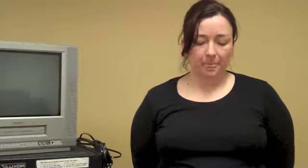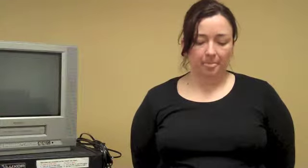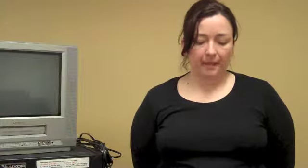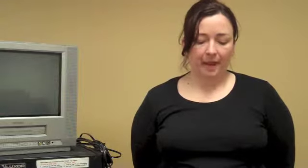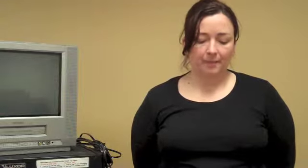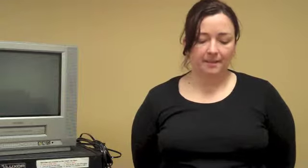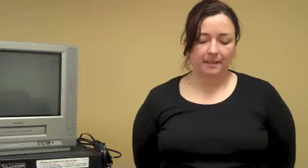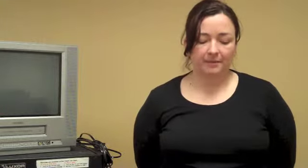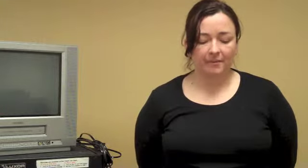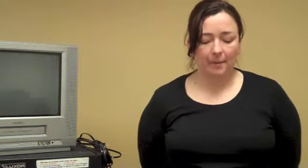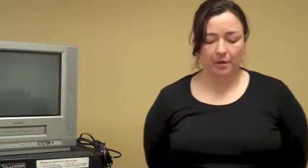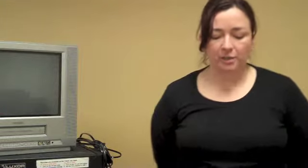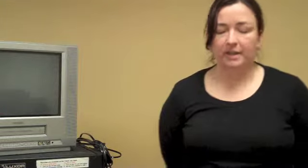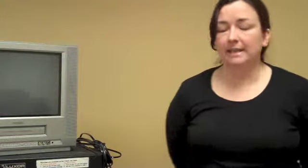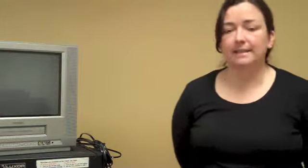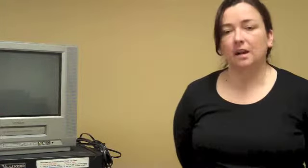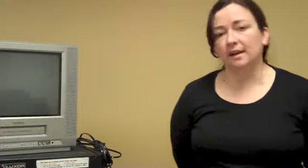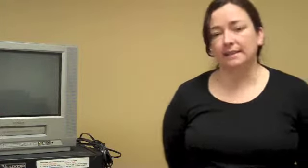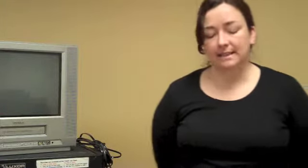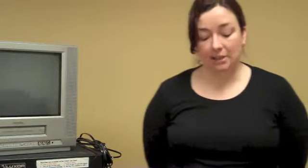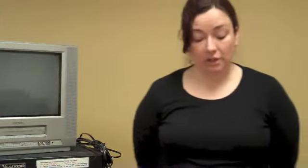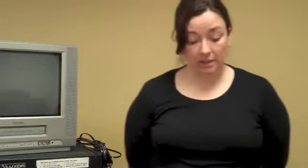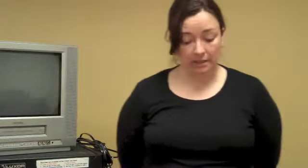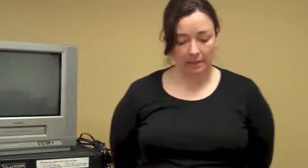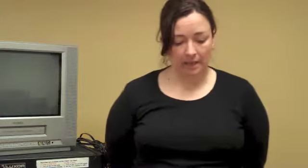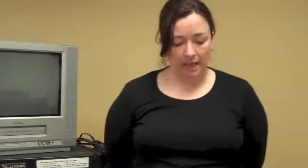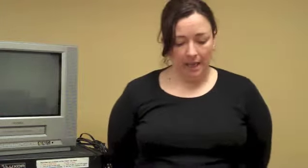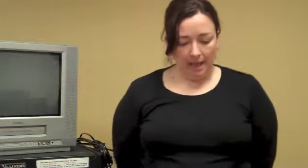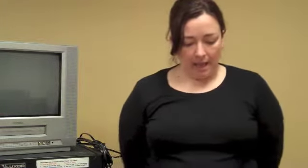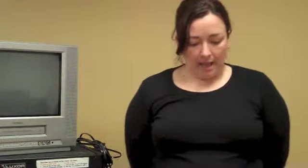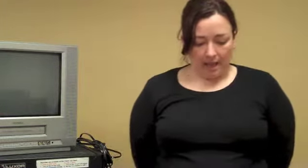evaporation. Now, the opposite of evaporation is condensation.